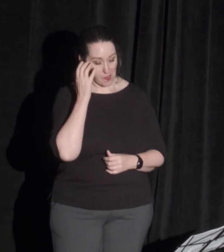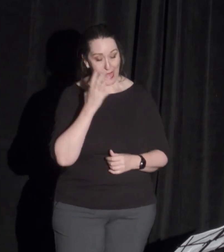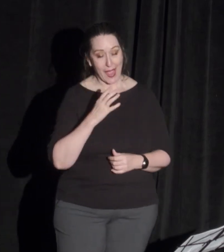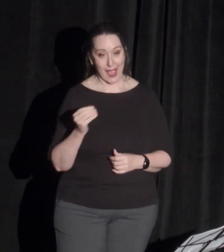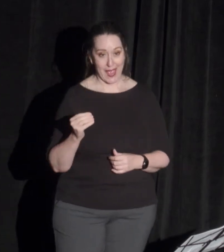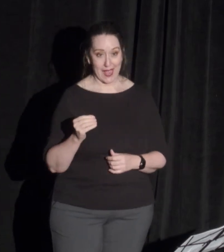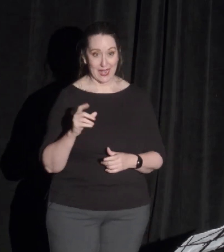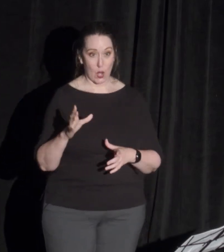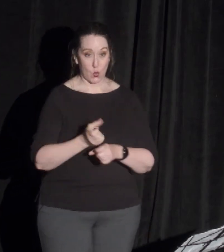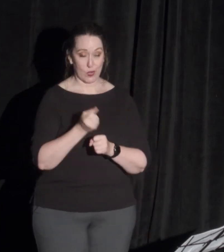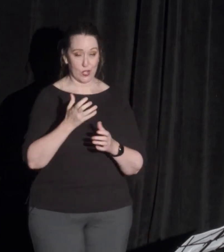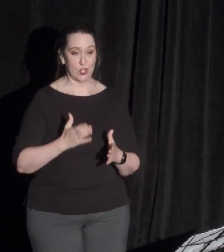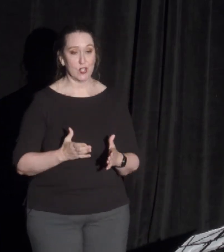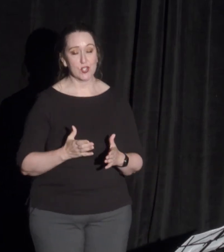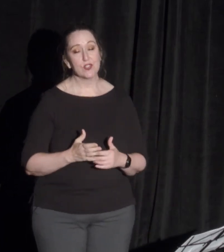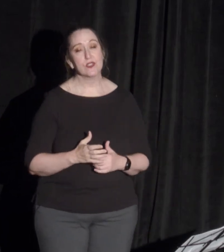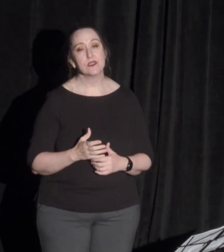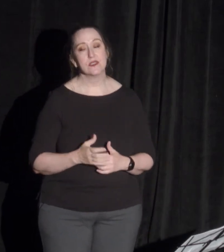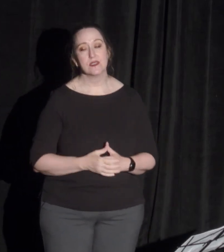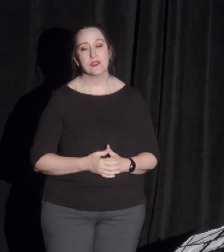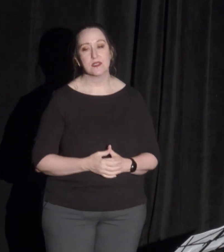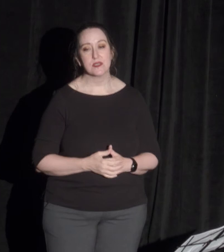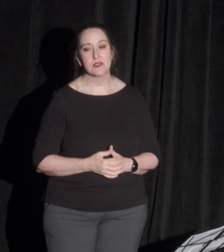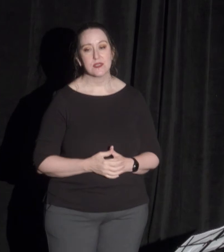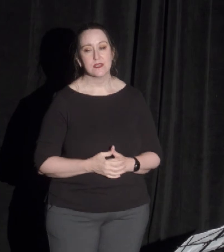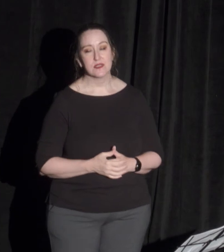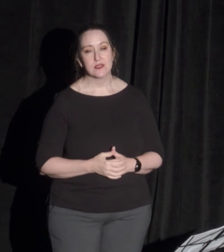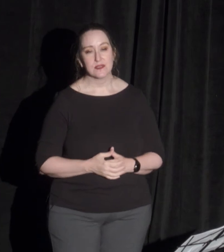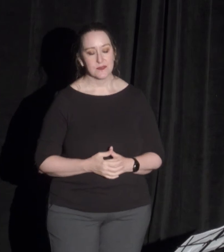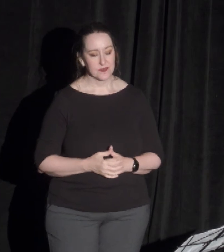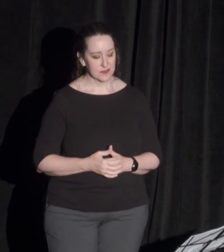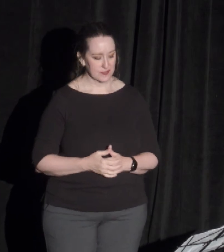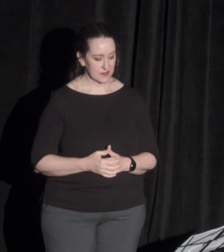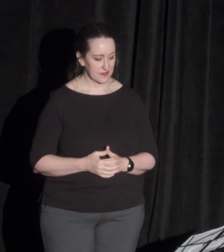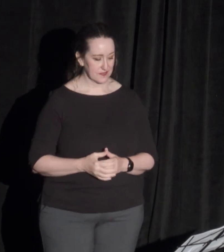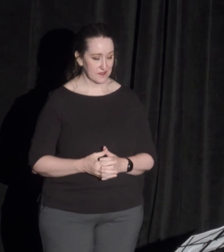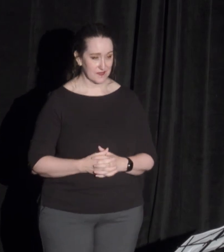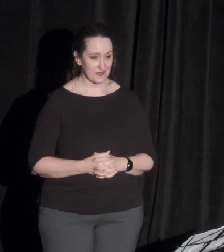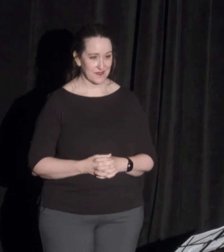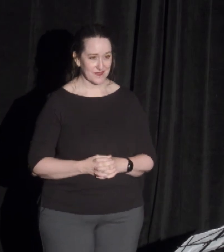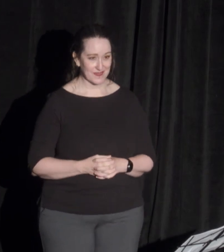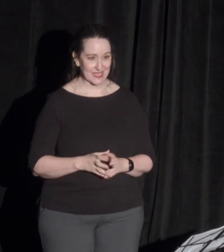winner is, oh my God, who's the winner?